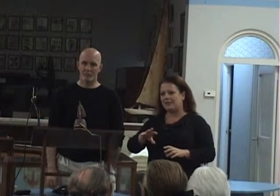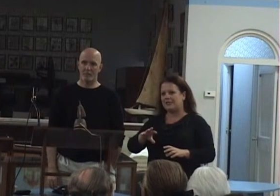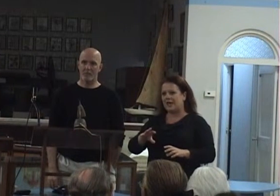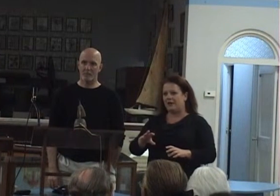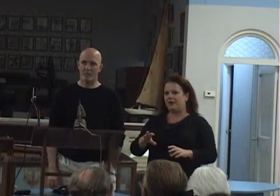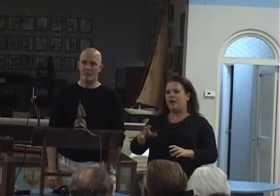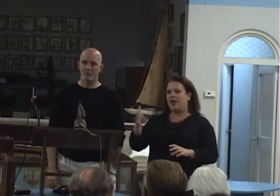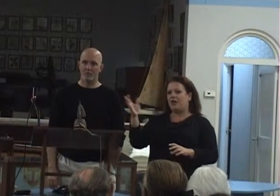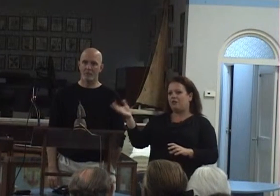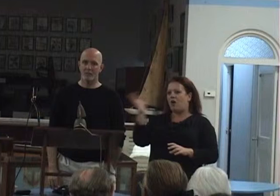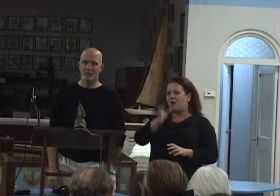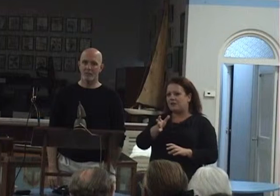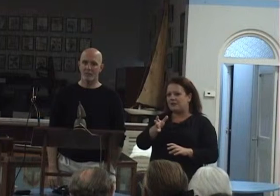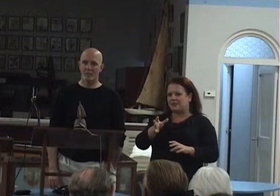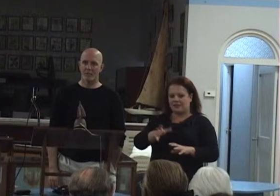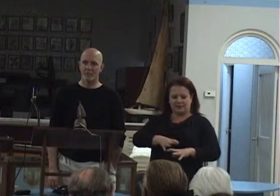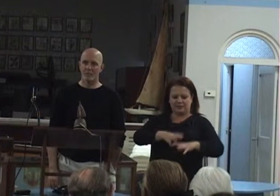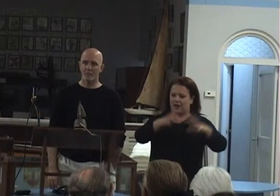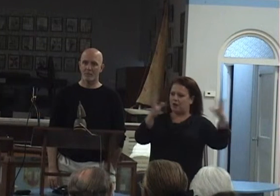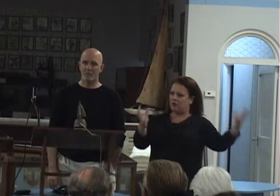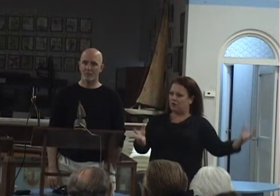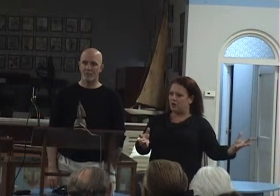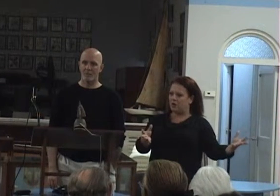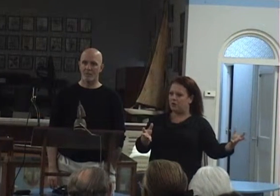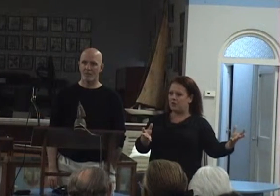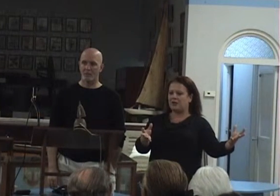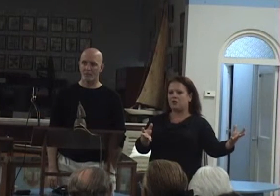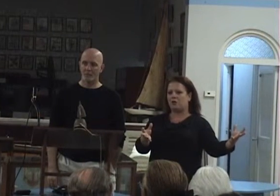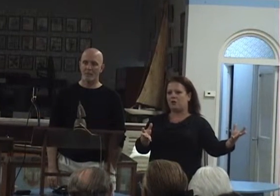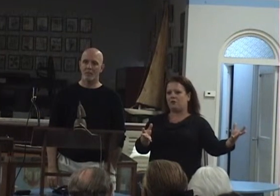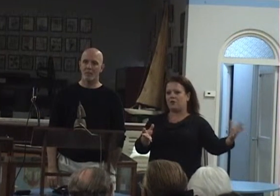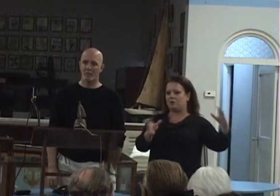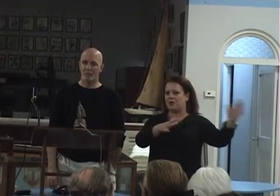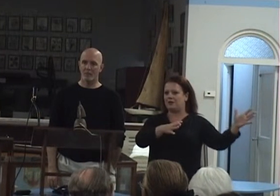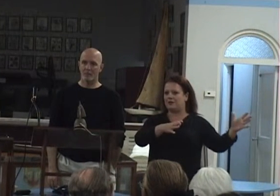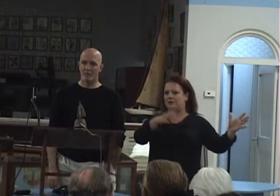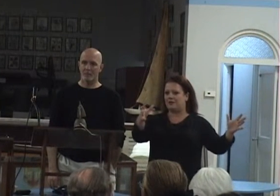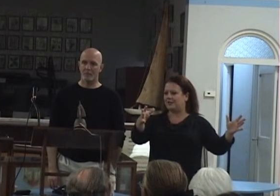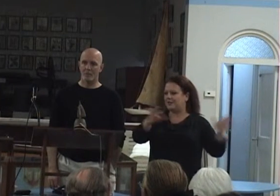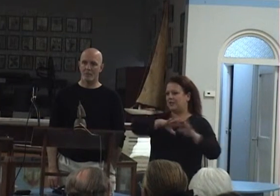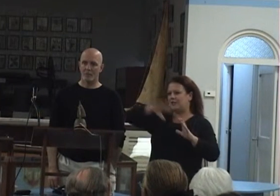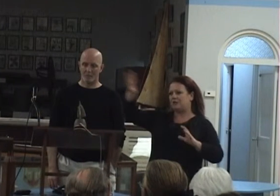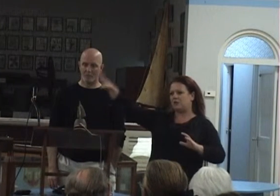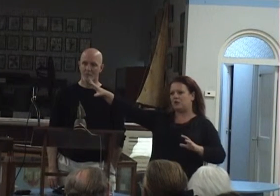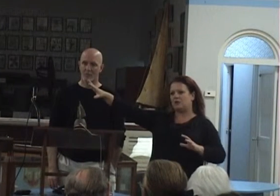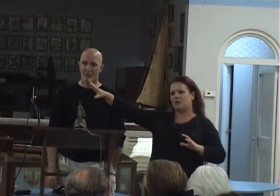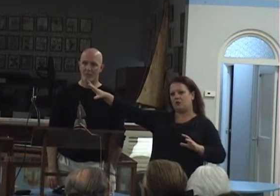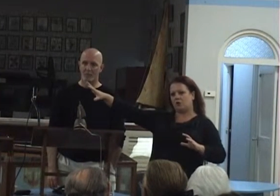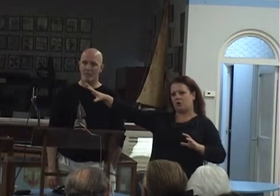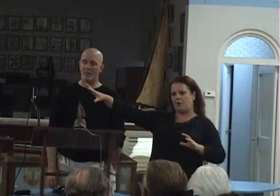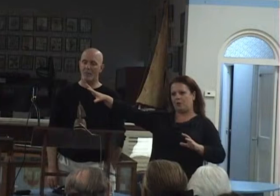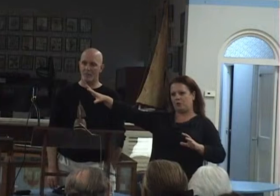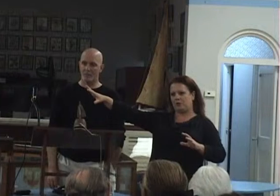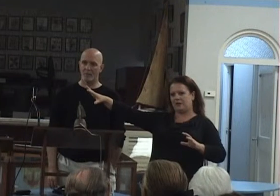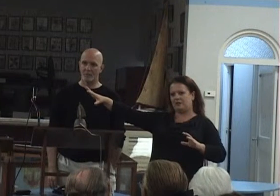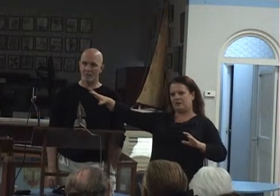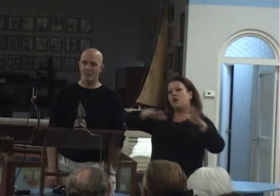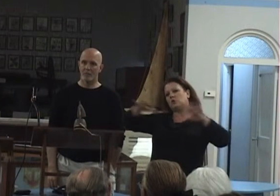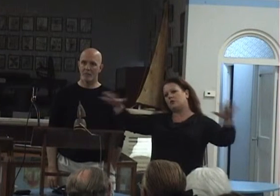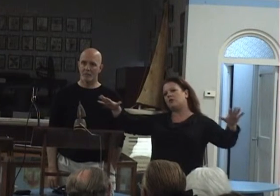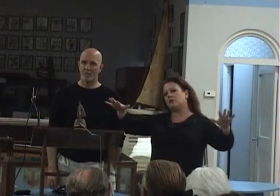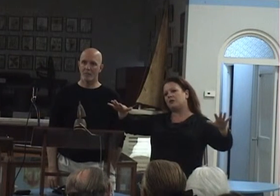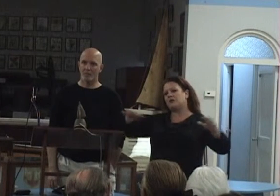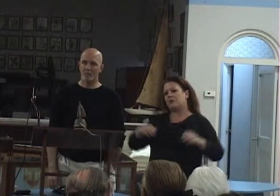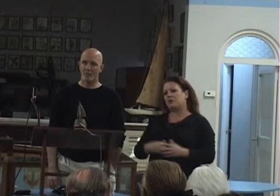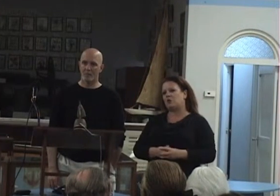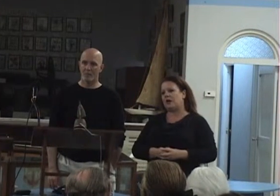around 1810. And the office has this entire big reoccupation with artifacts from the 1870s to the 1930s that don't show up other places.